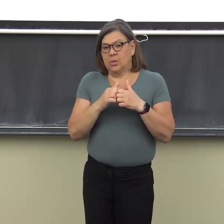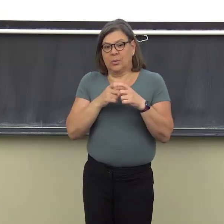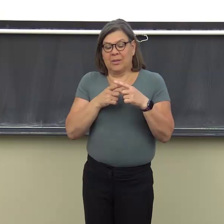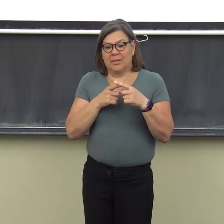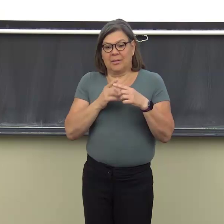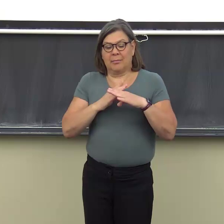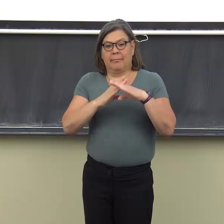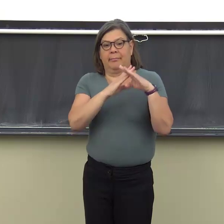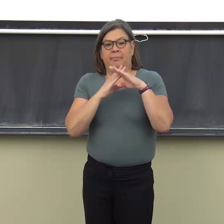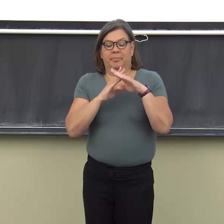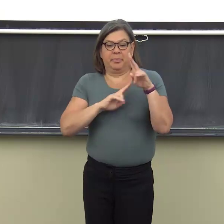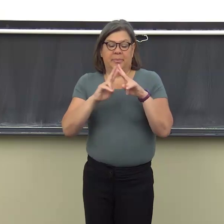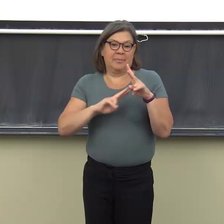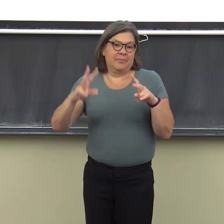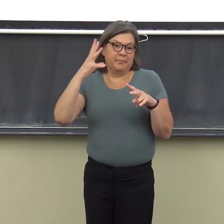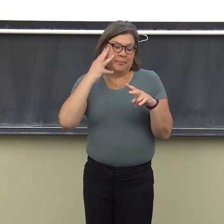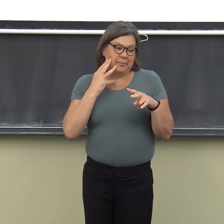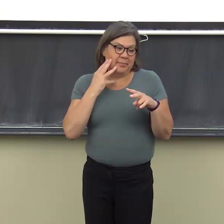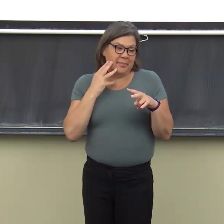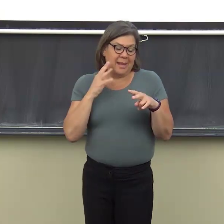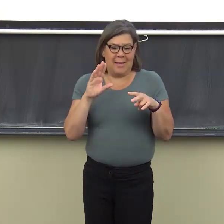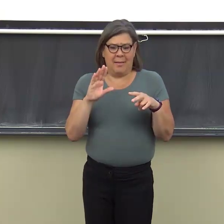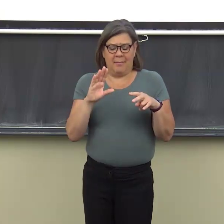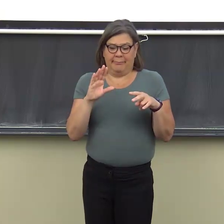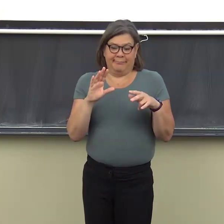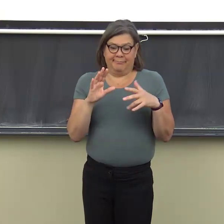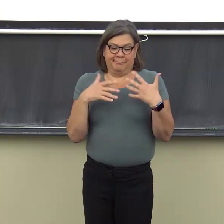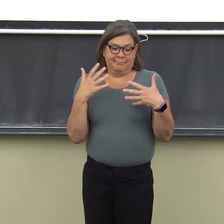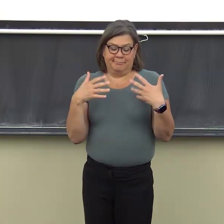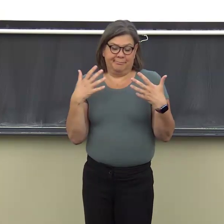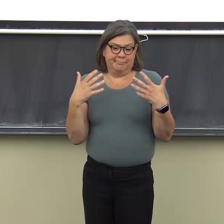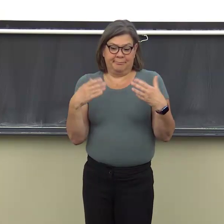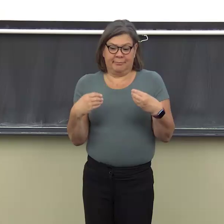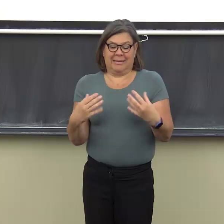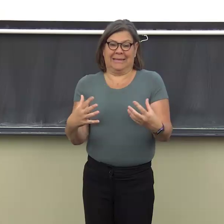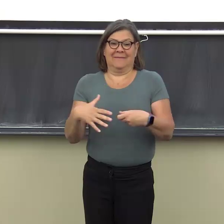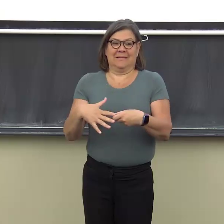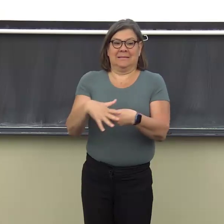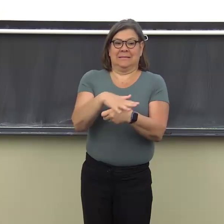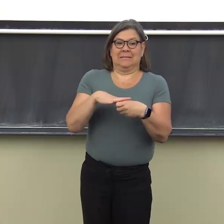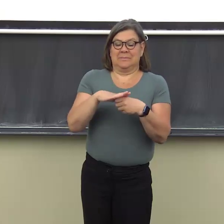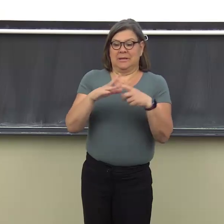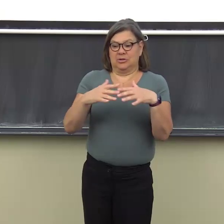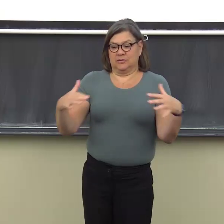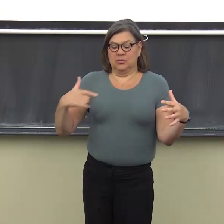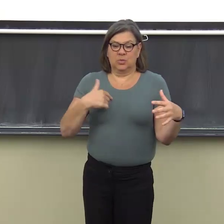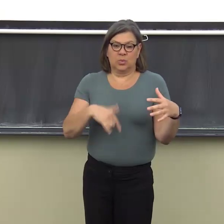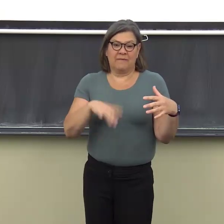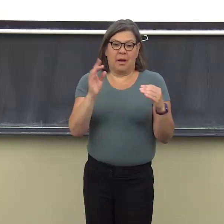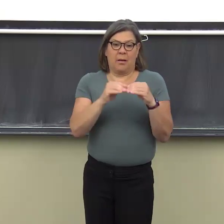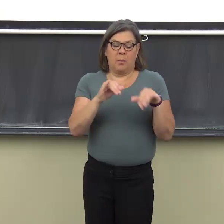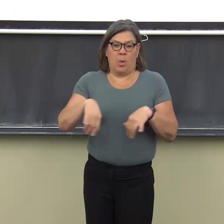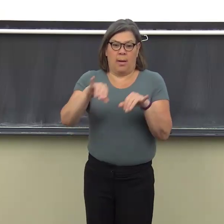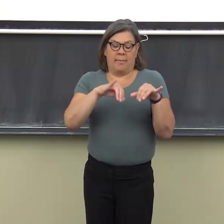barriers that people have experienced. And by virtue of giving space to this diversity, we find a deeper